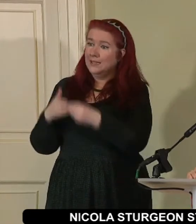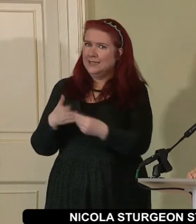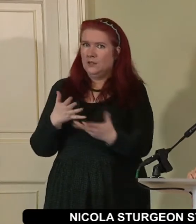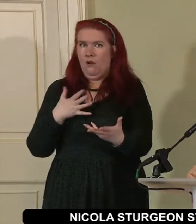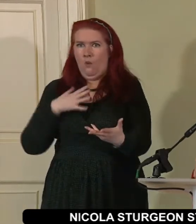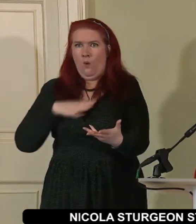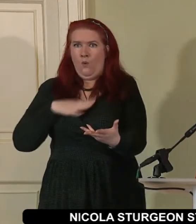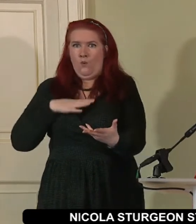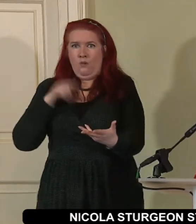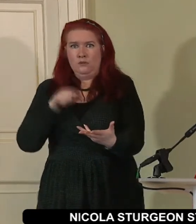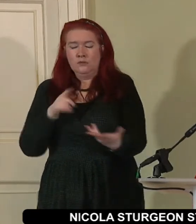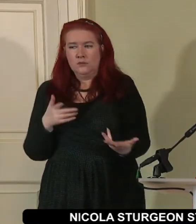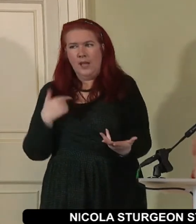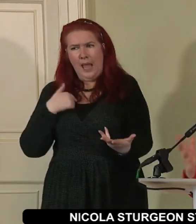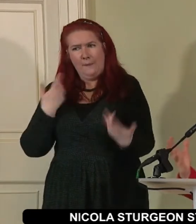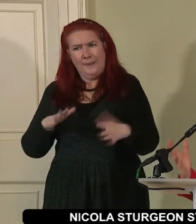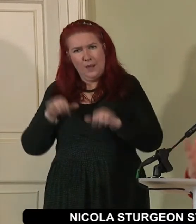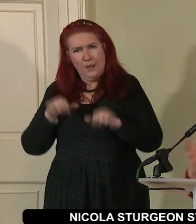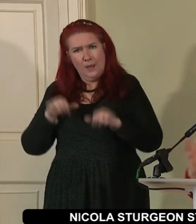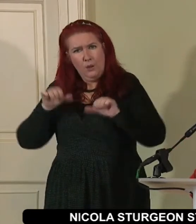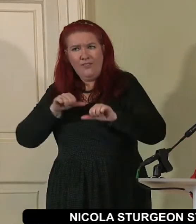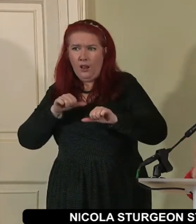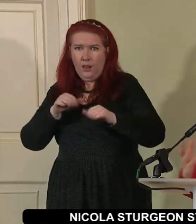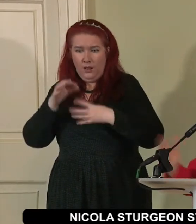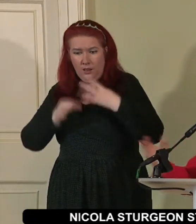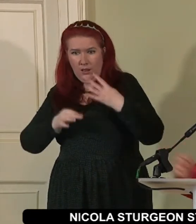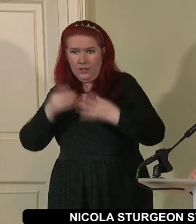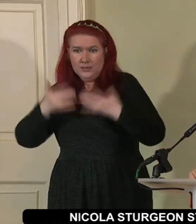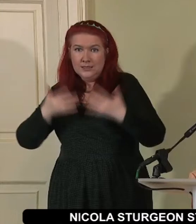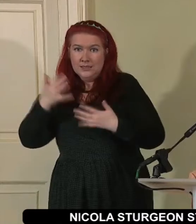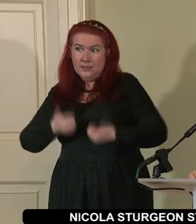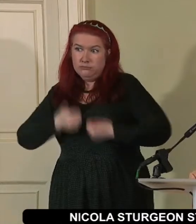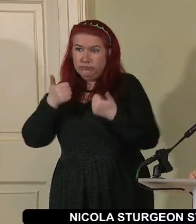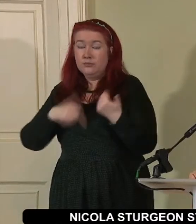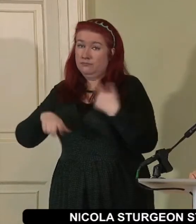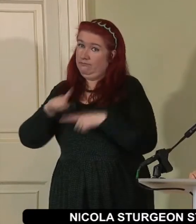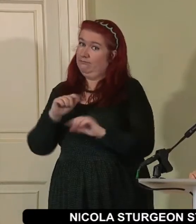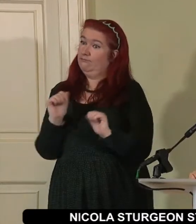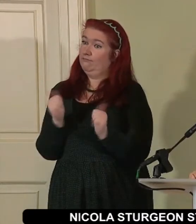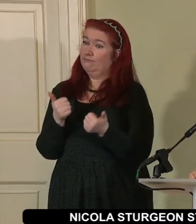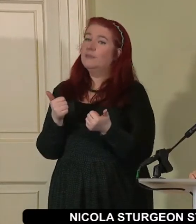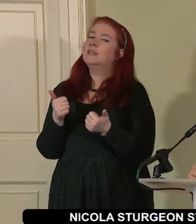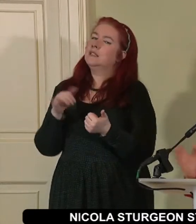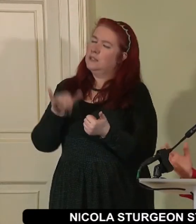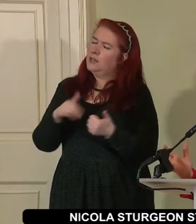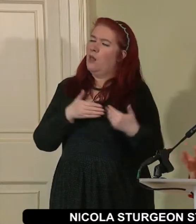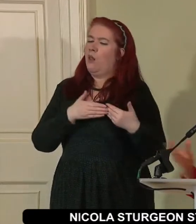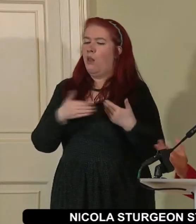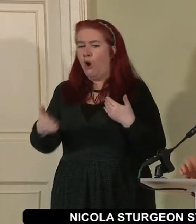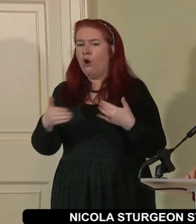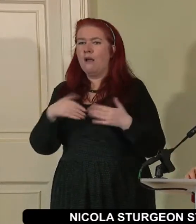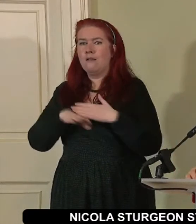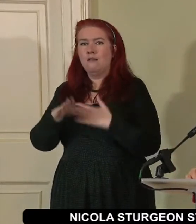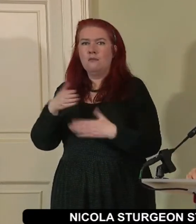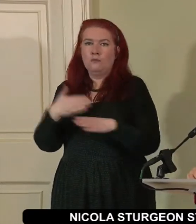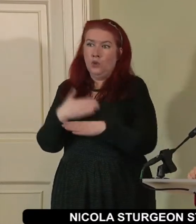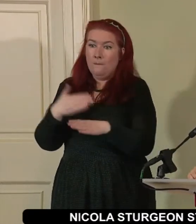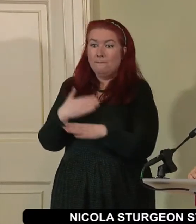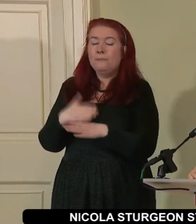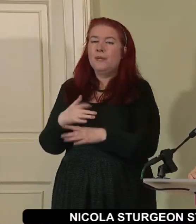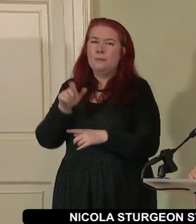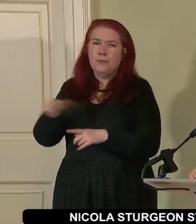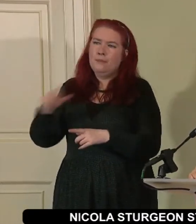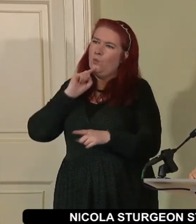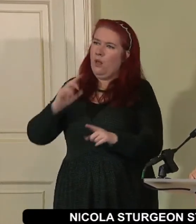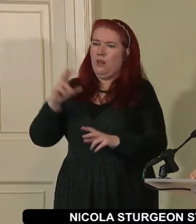for. So, you know, yes, of course, the longer any leader is in office, the more people will find things to disagree with